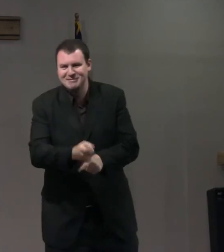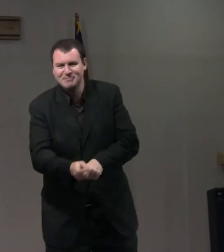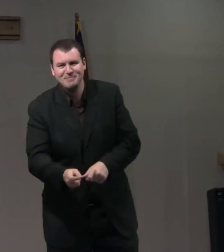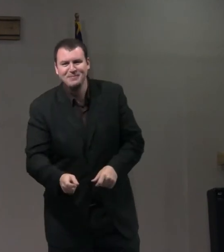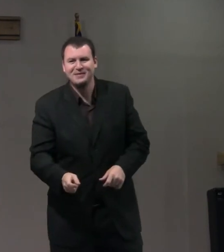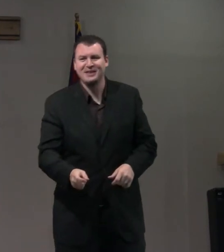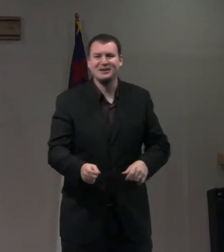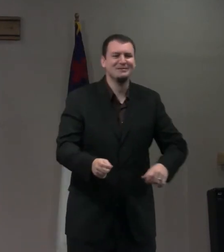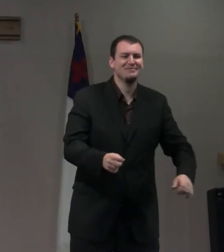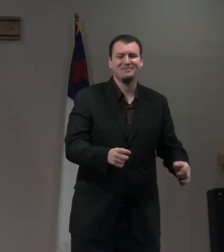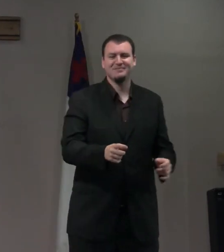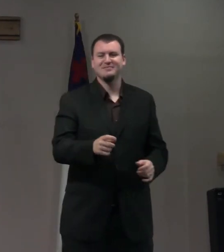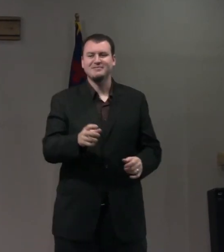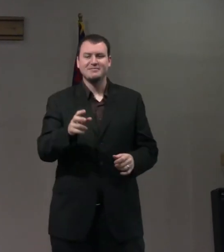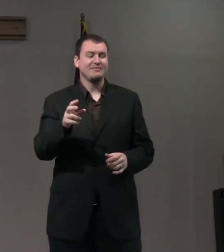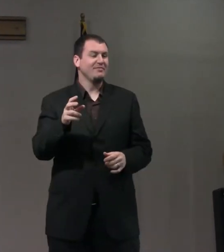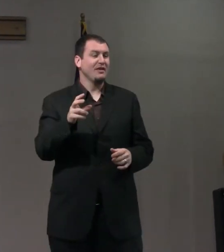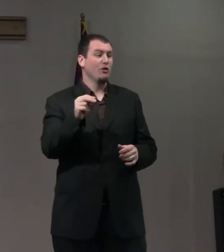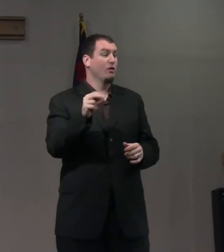Sorry. Yeah.